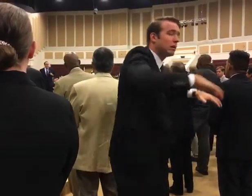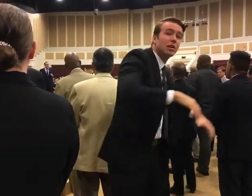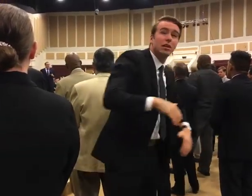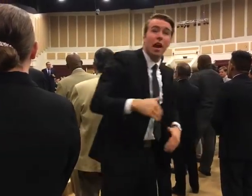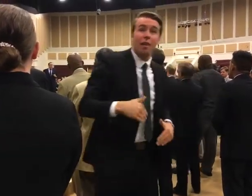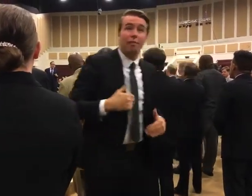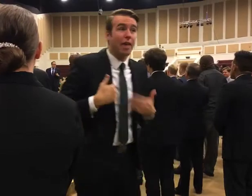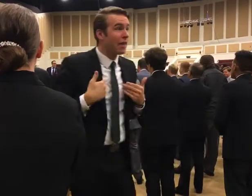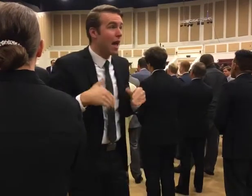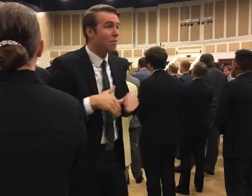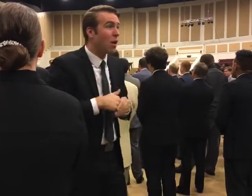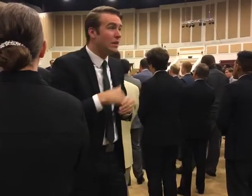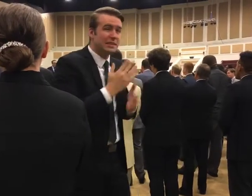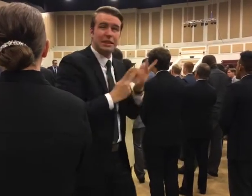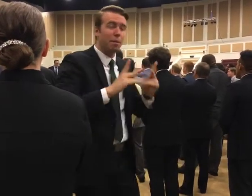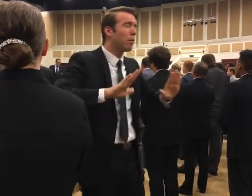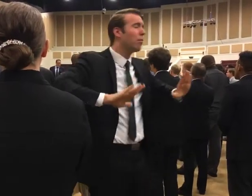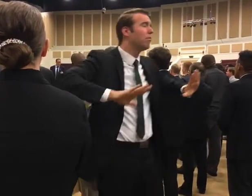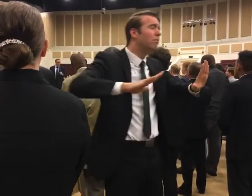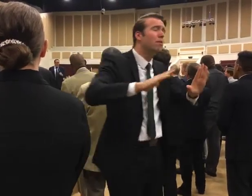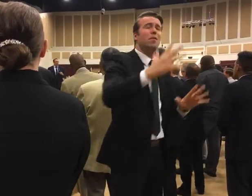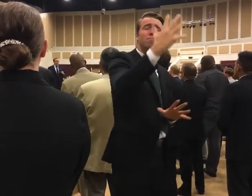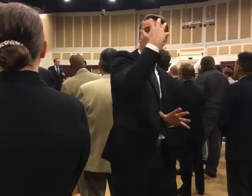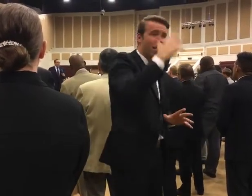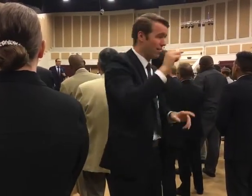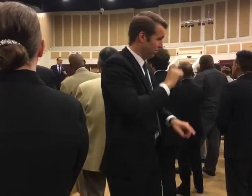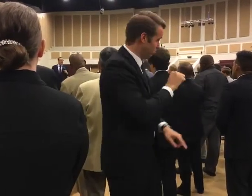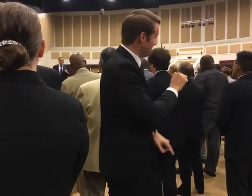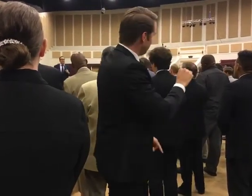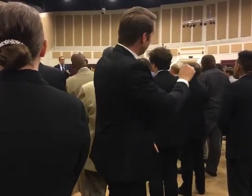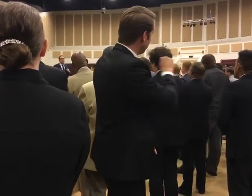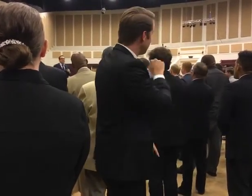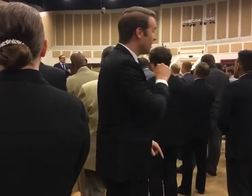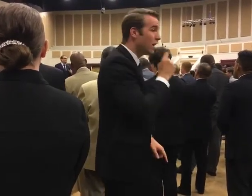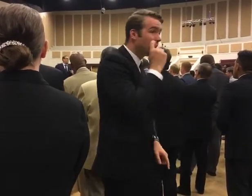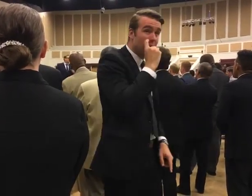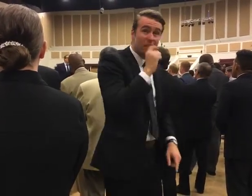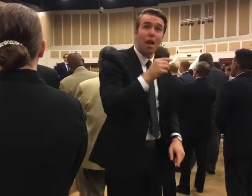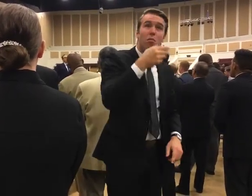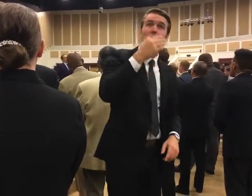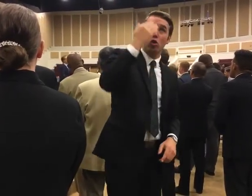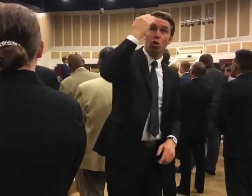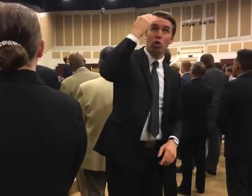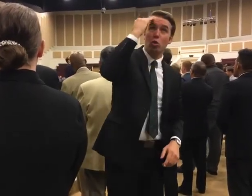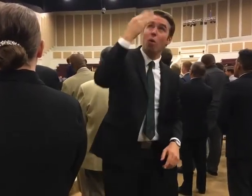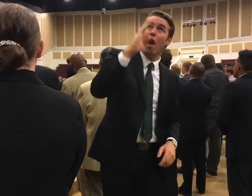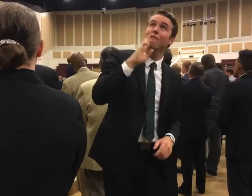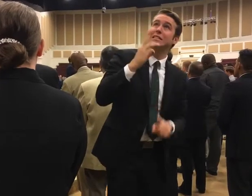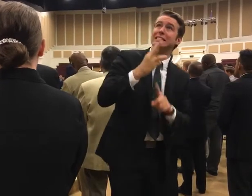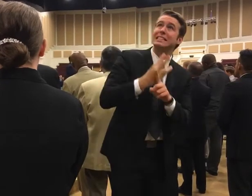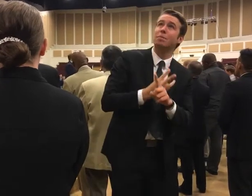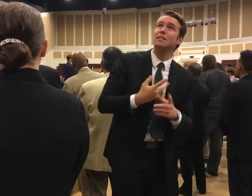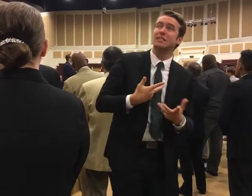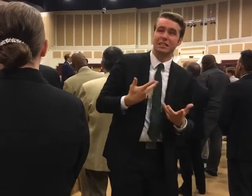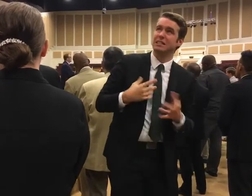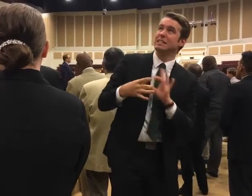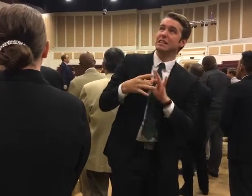I mean, we got people down here praying that all they've only known God 6 months, but they didn't want to help